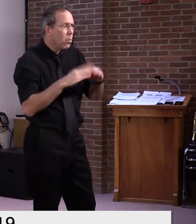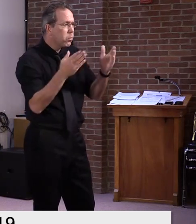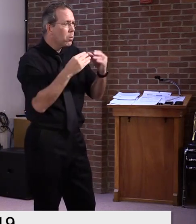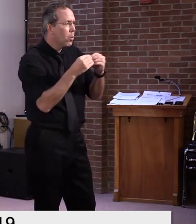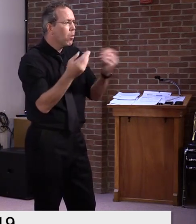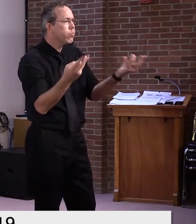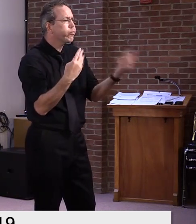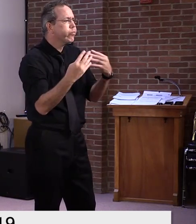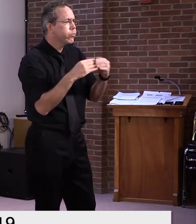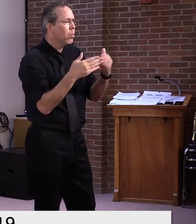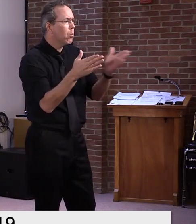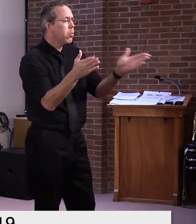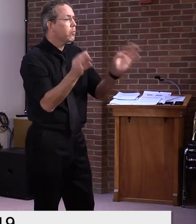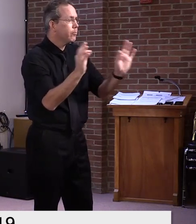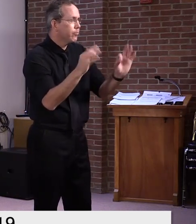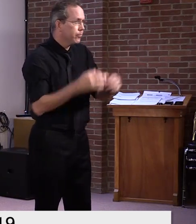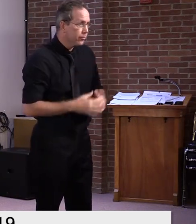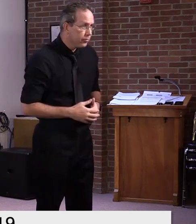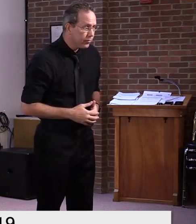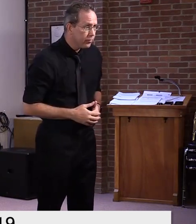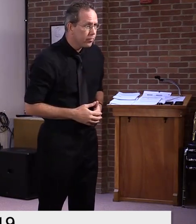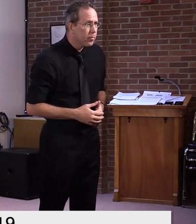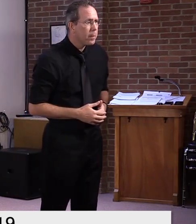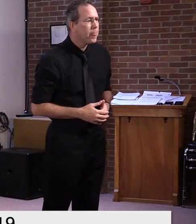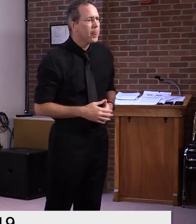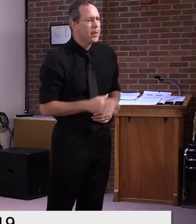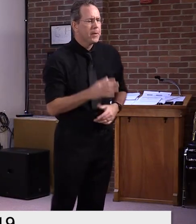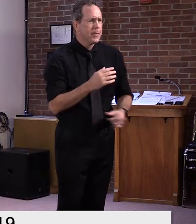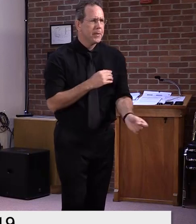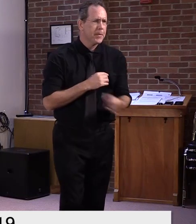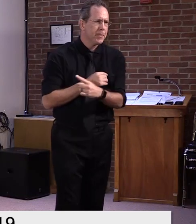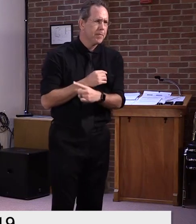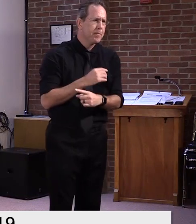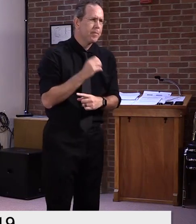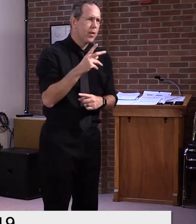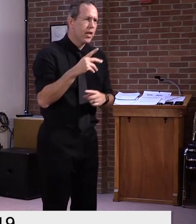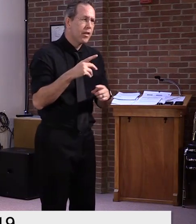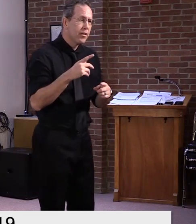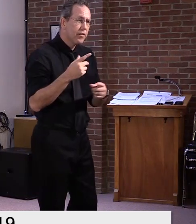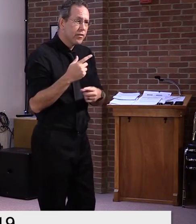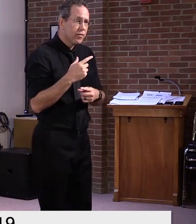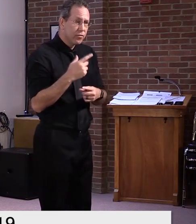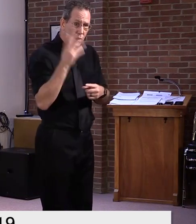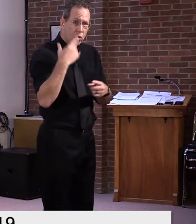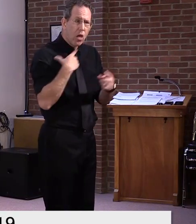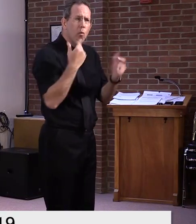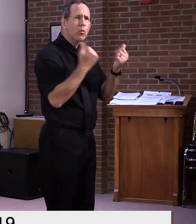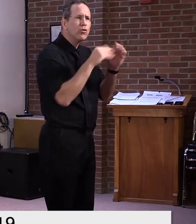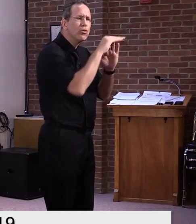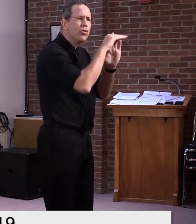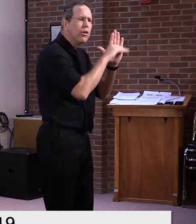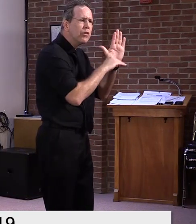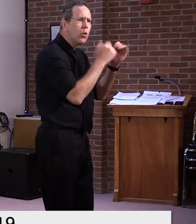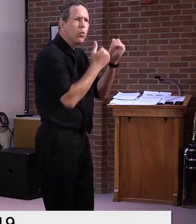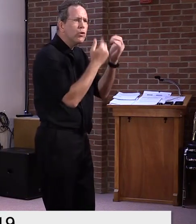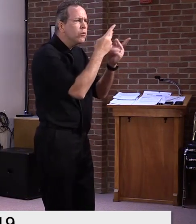Can you make those homes public so that the public knows who's following, you know, or who's completely